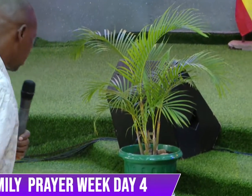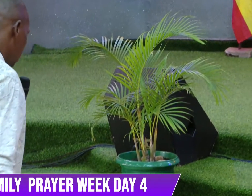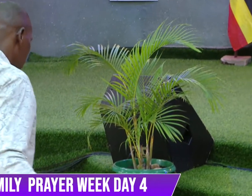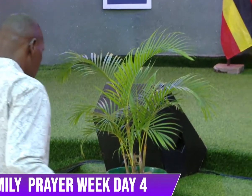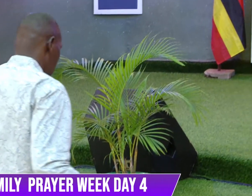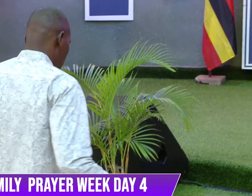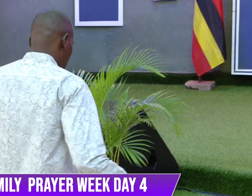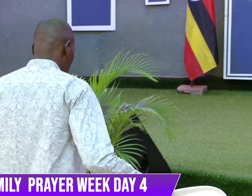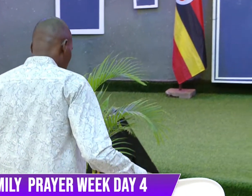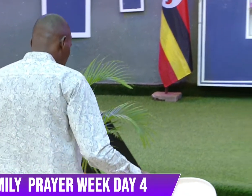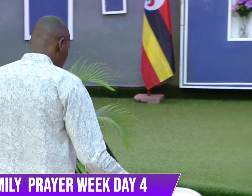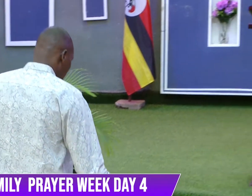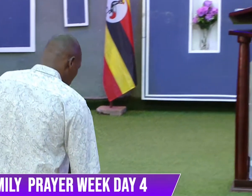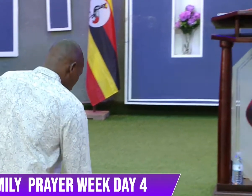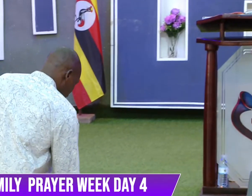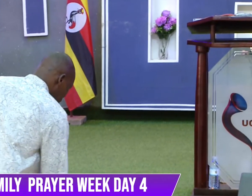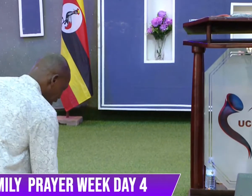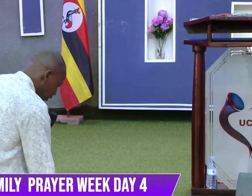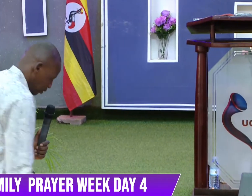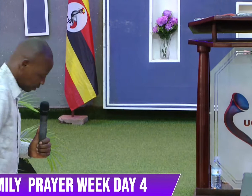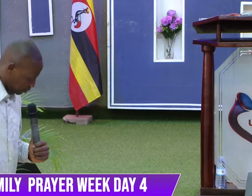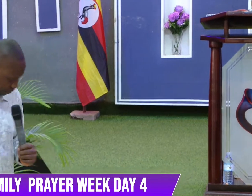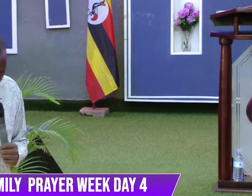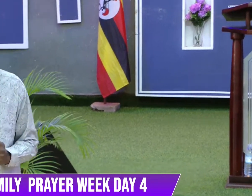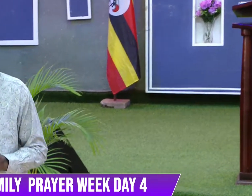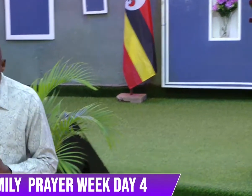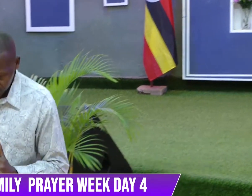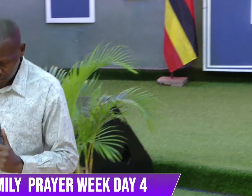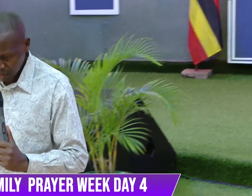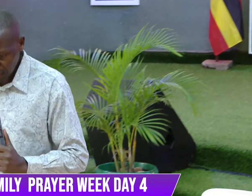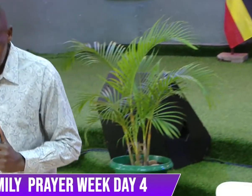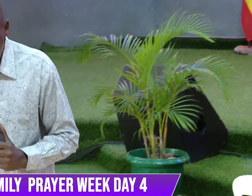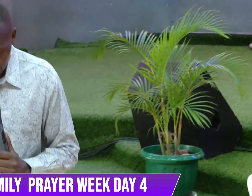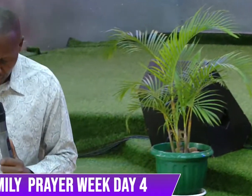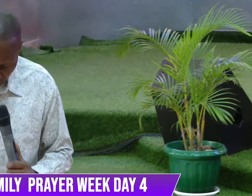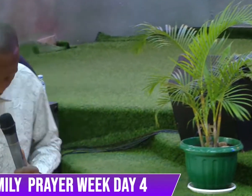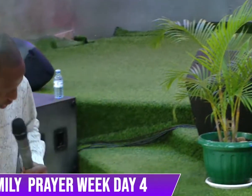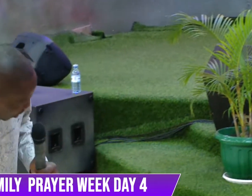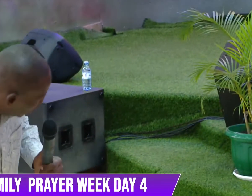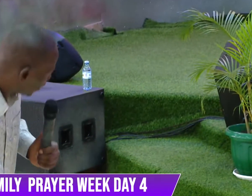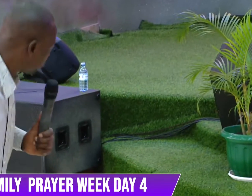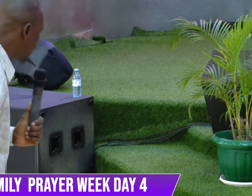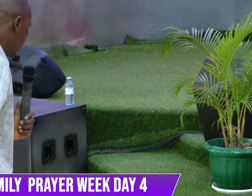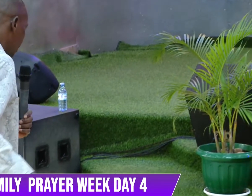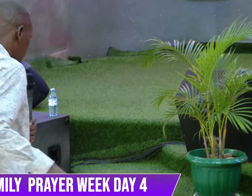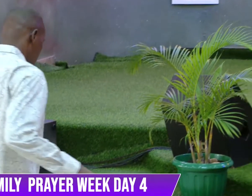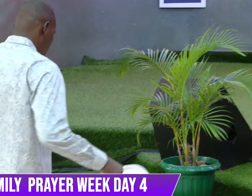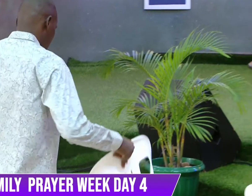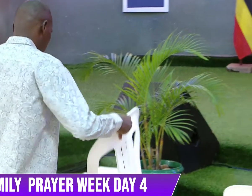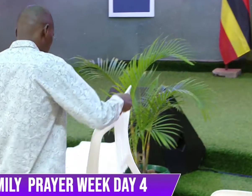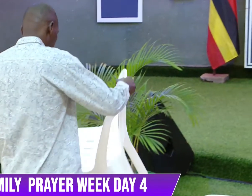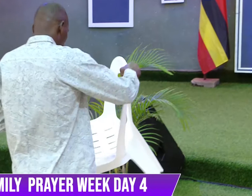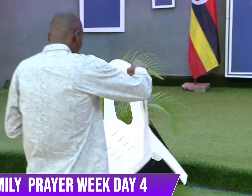bought my coffee set table. And I don't quarrel with anyone. I bought